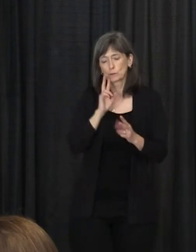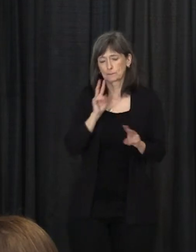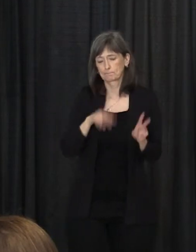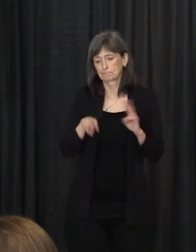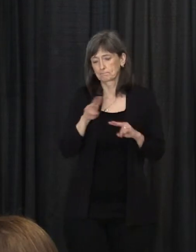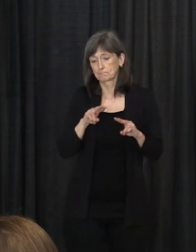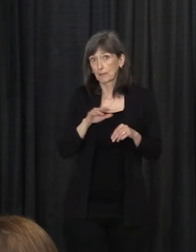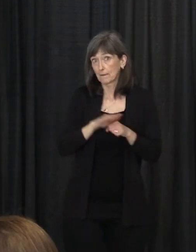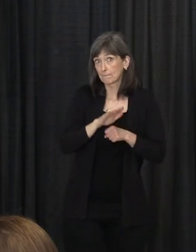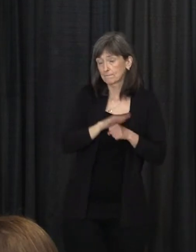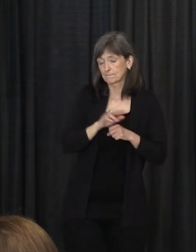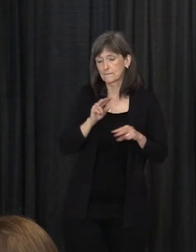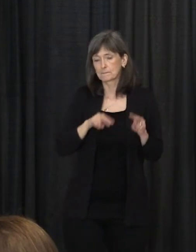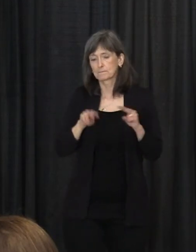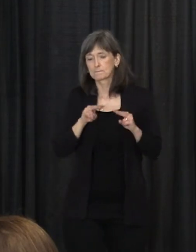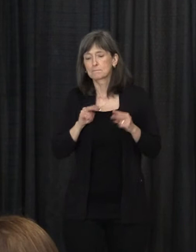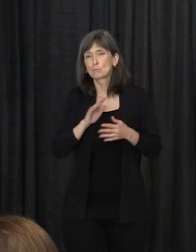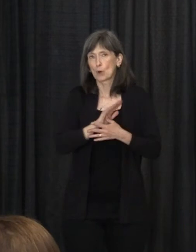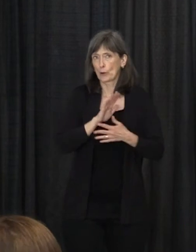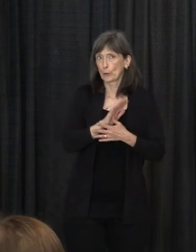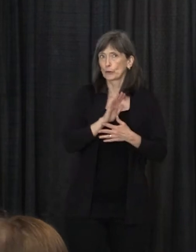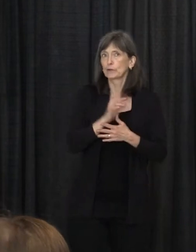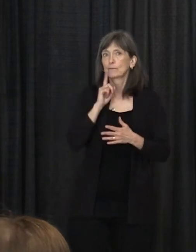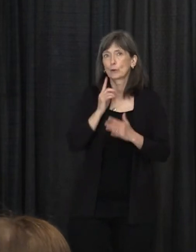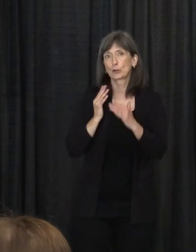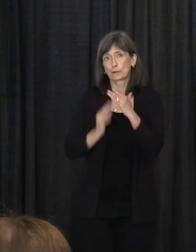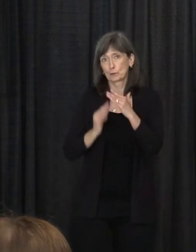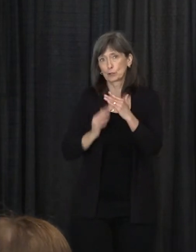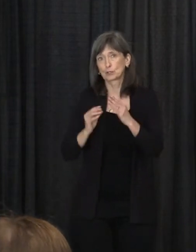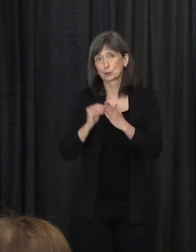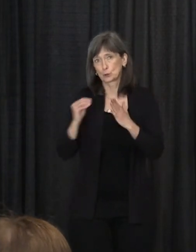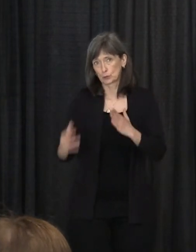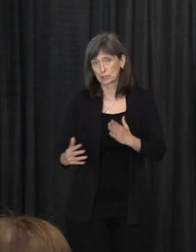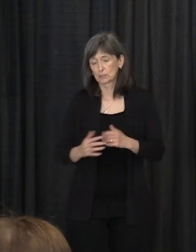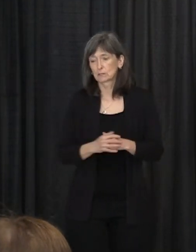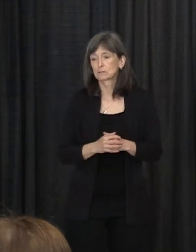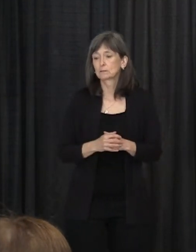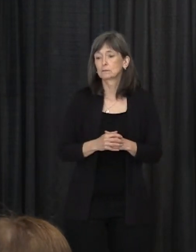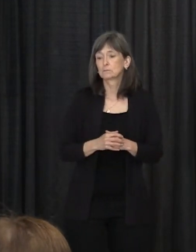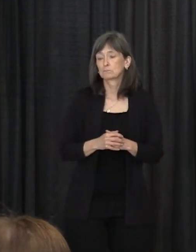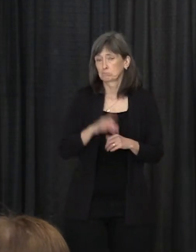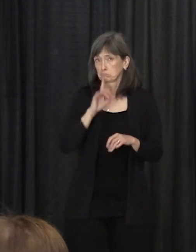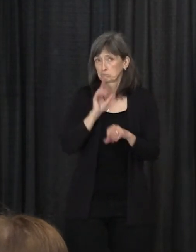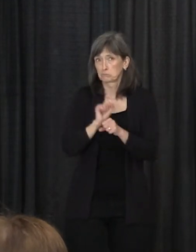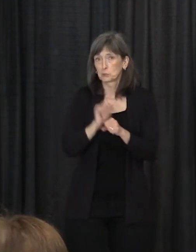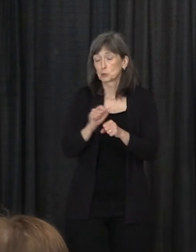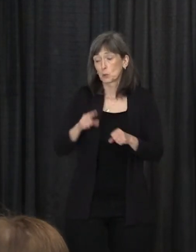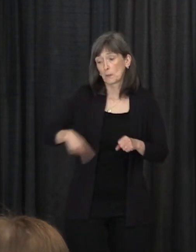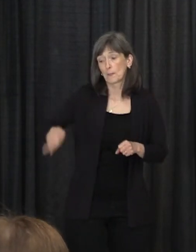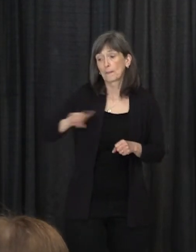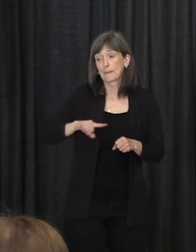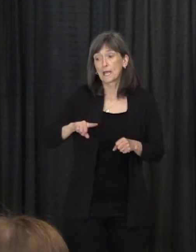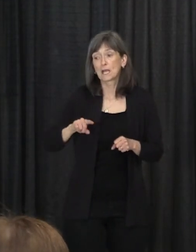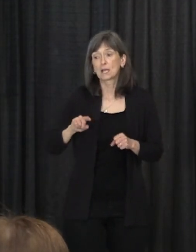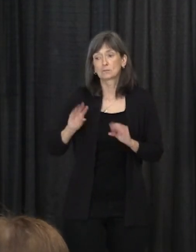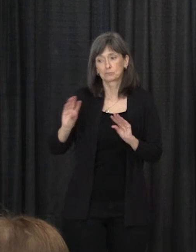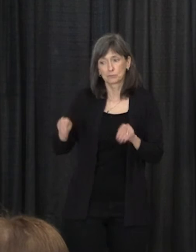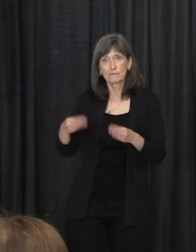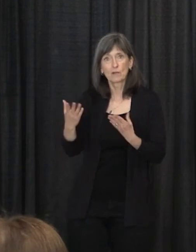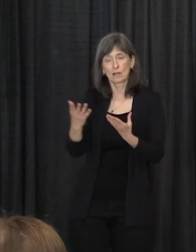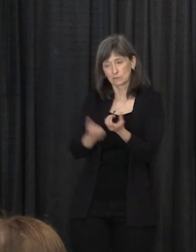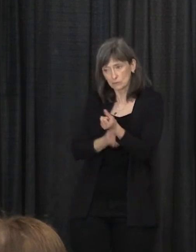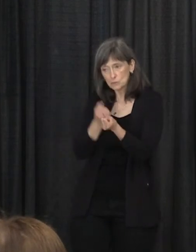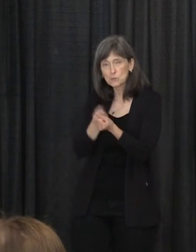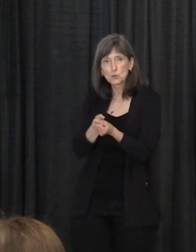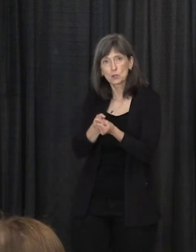We will continue to prioritize investments that ensure that newcomer students are given every